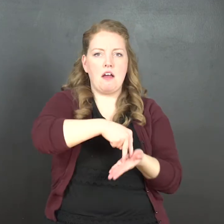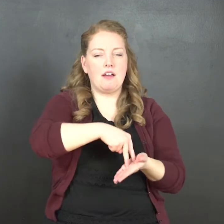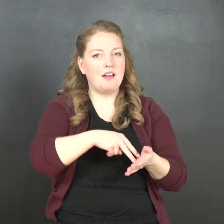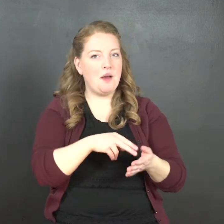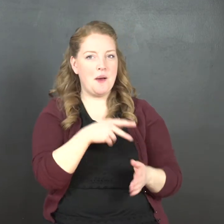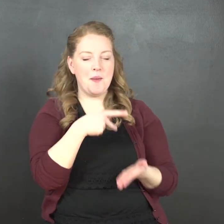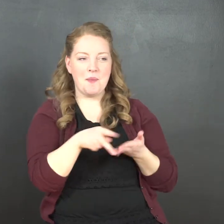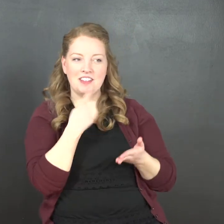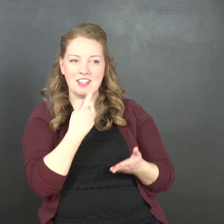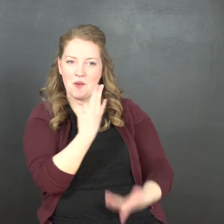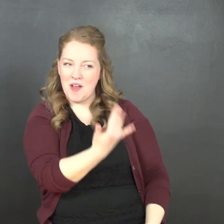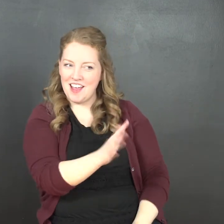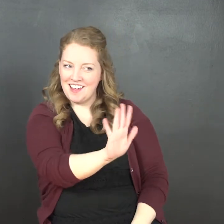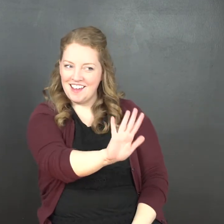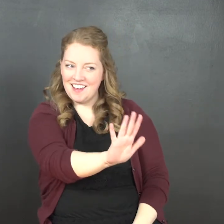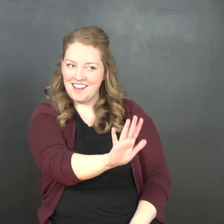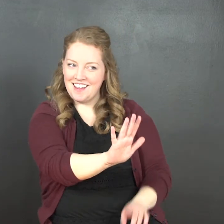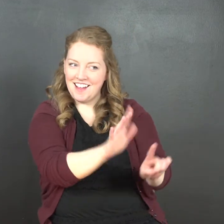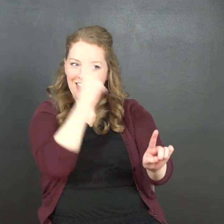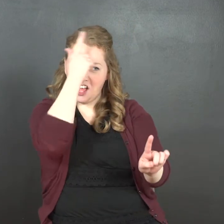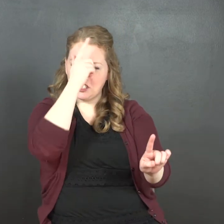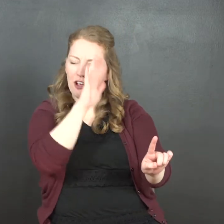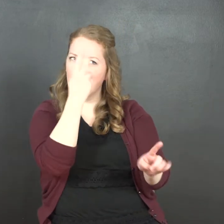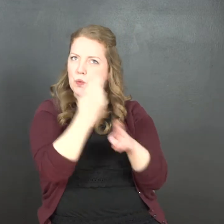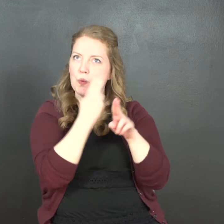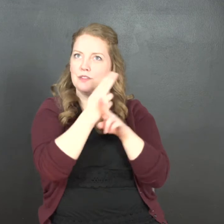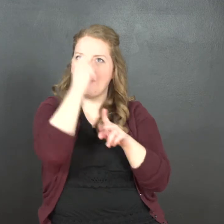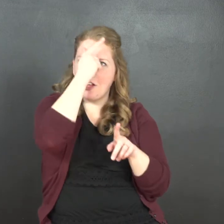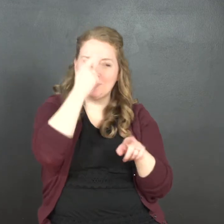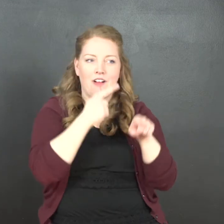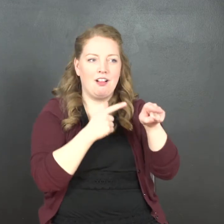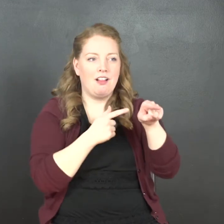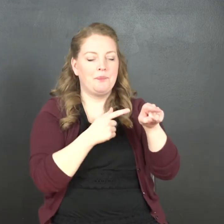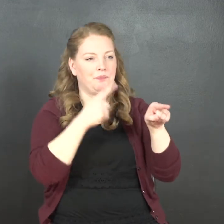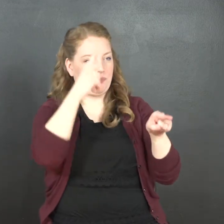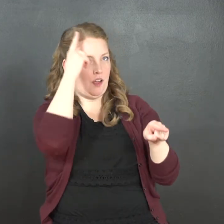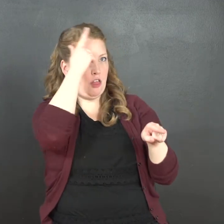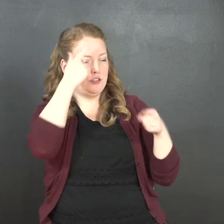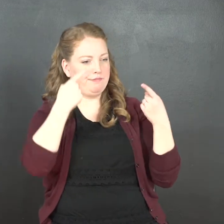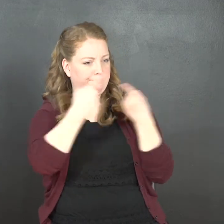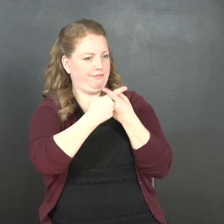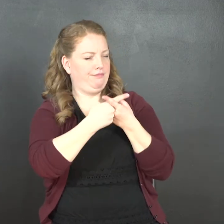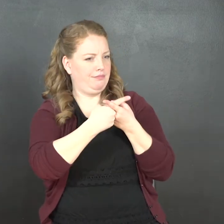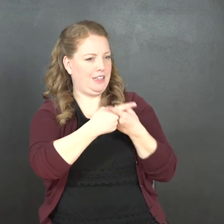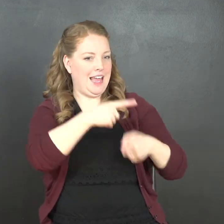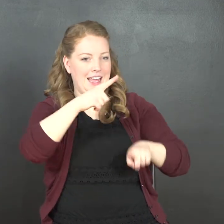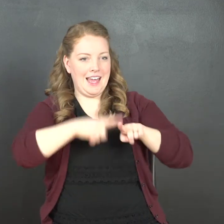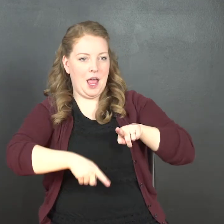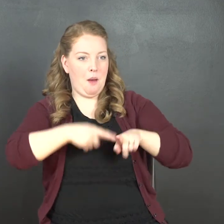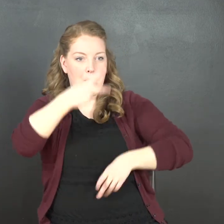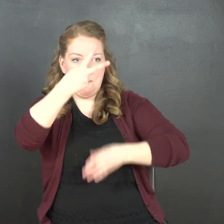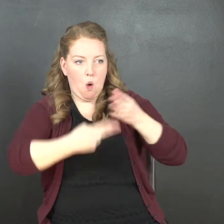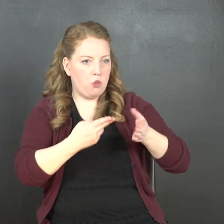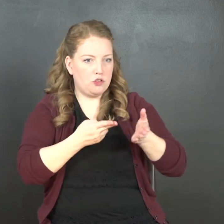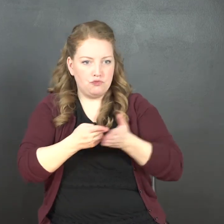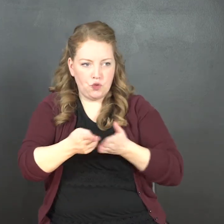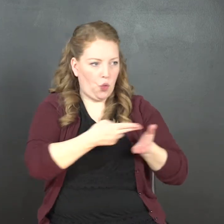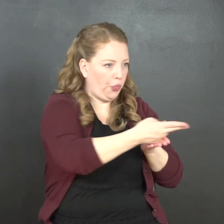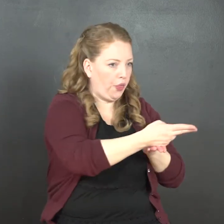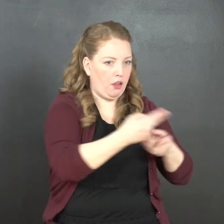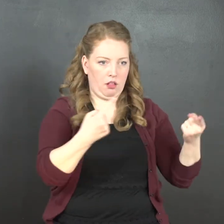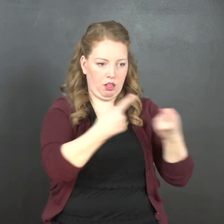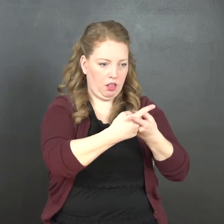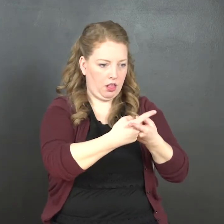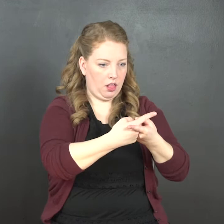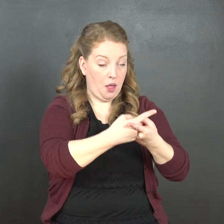wait a minute, let's follow the logic here for just a moment, because if Jesus is proclaimed as raised from the dead, there's an illogical fallacy here. They both cannot